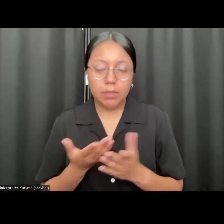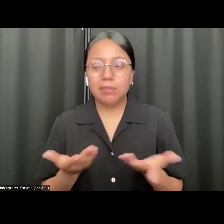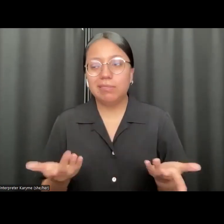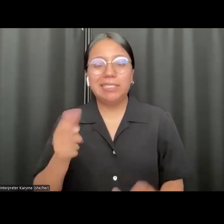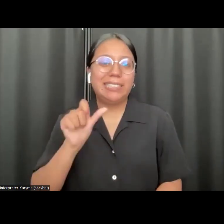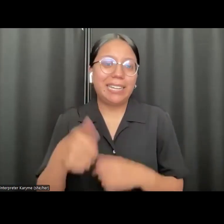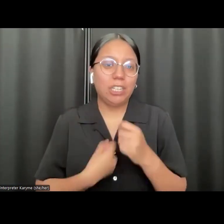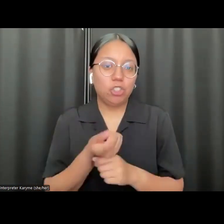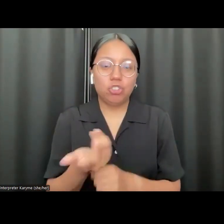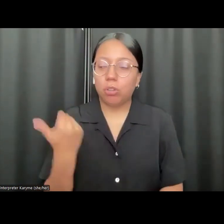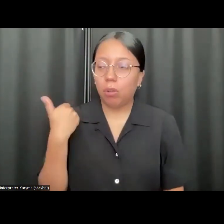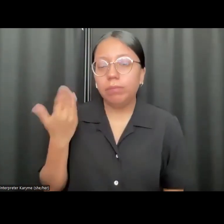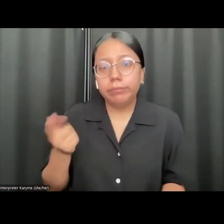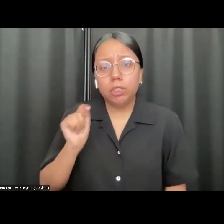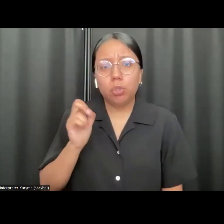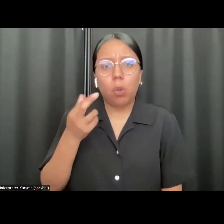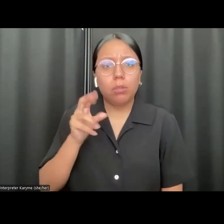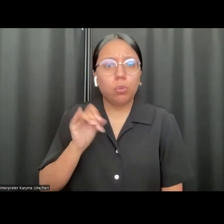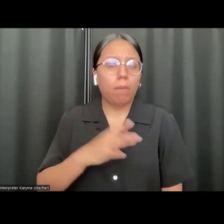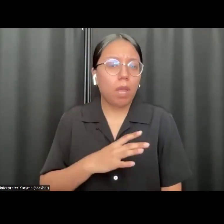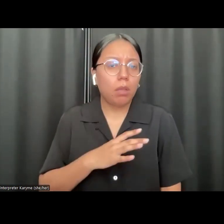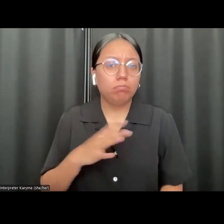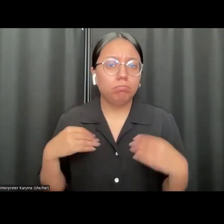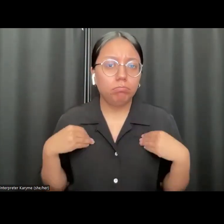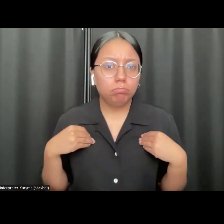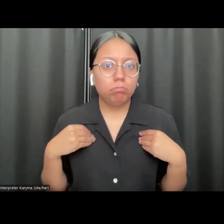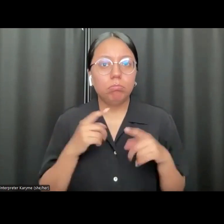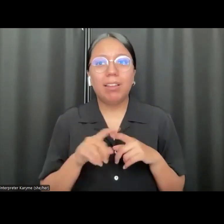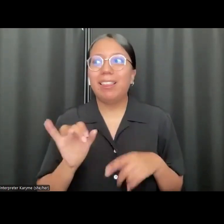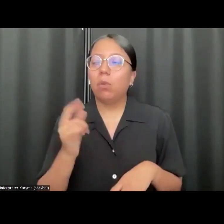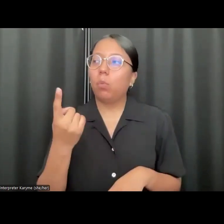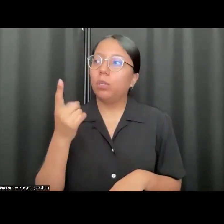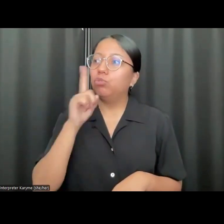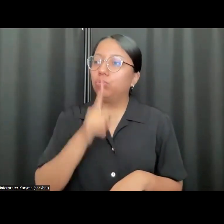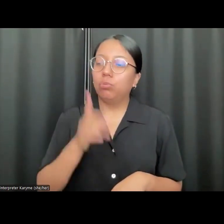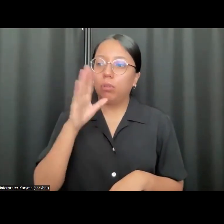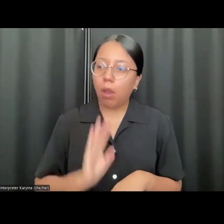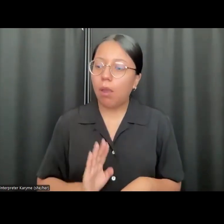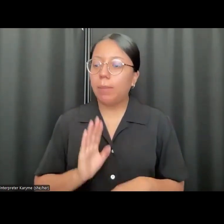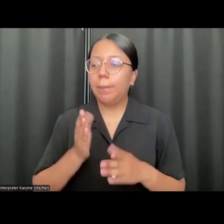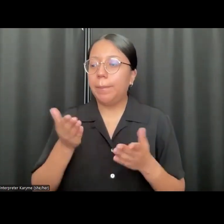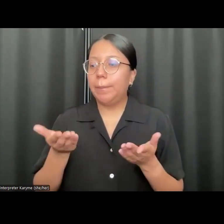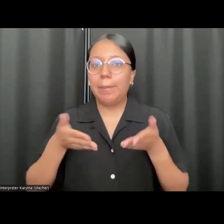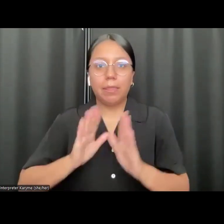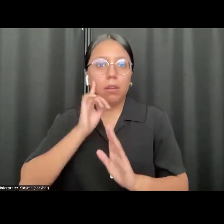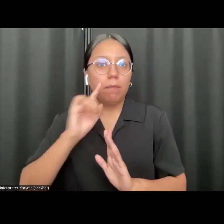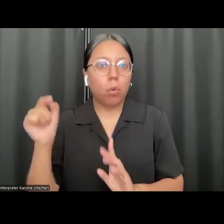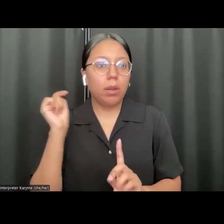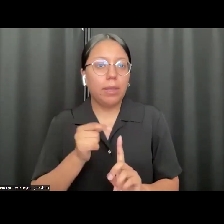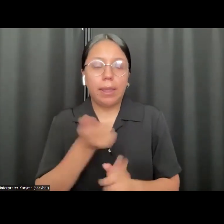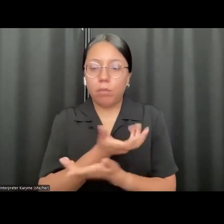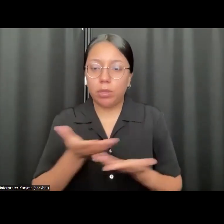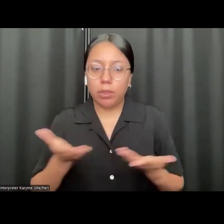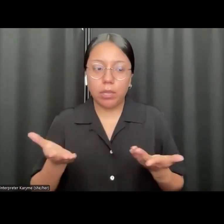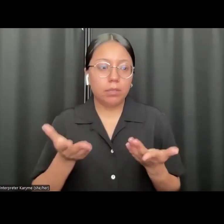is also against like the one true God method. It's like everything we create is valuable and the conditions change, so you have to keep evolving it. But